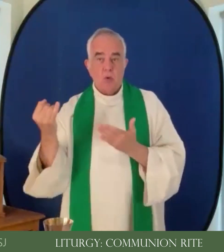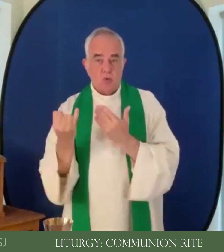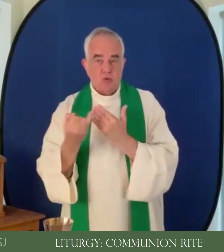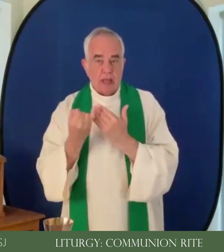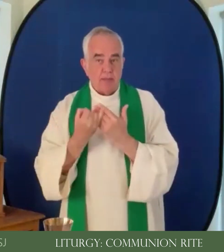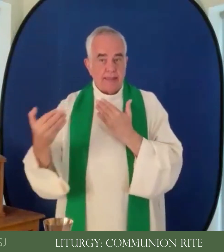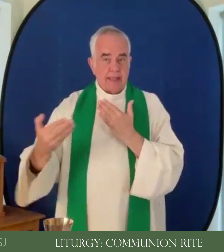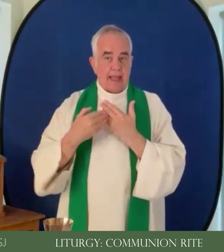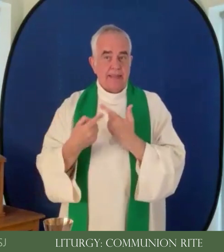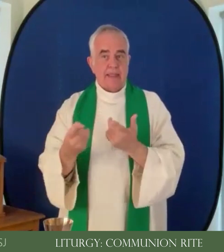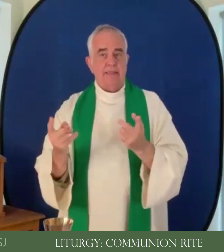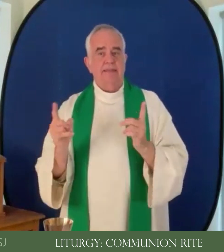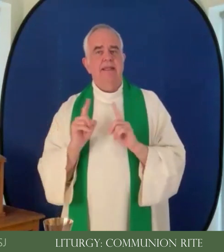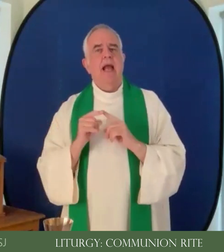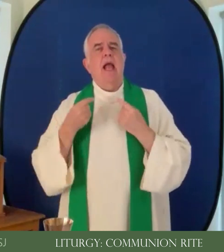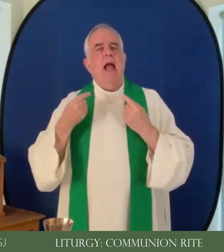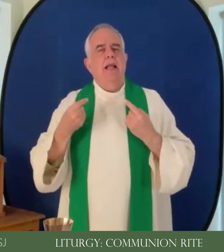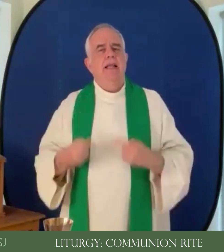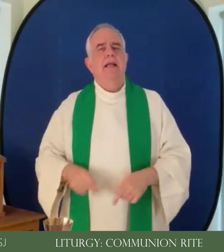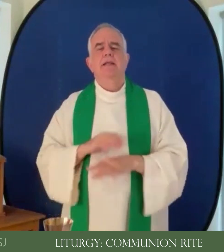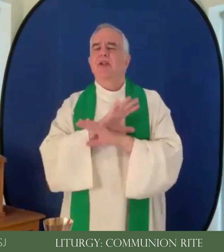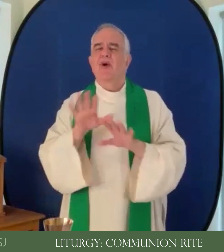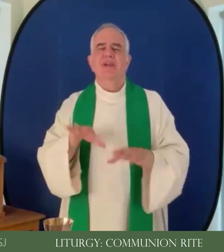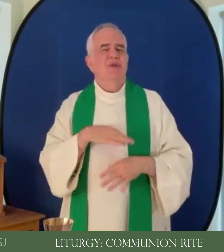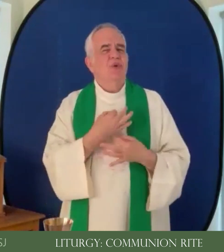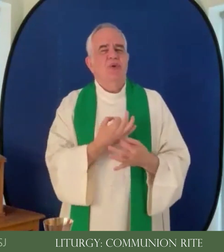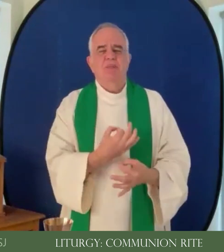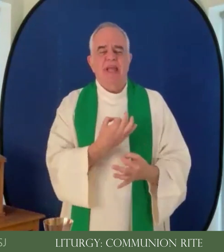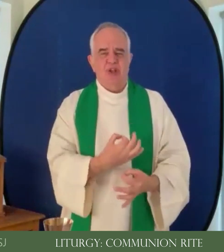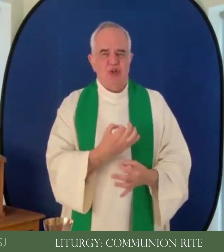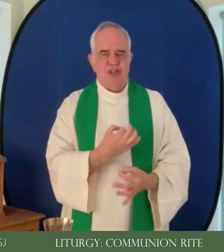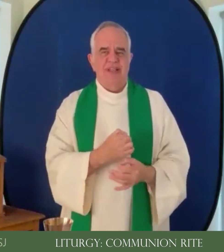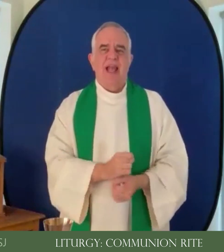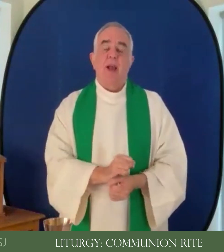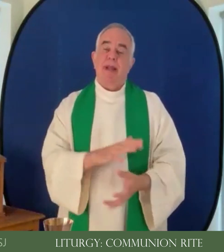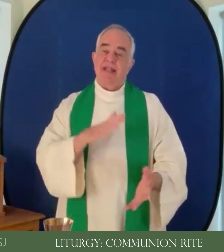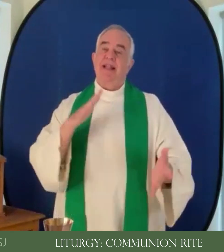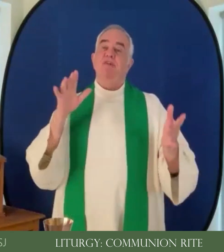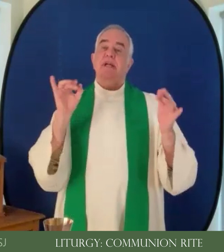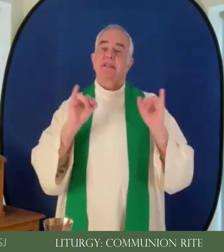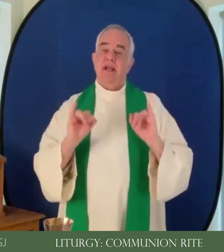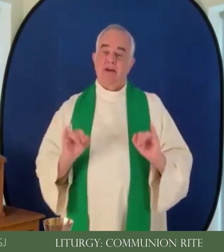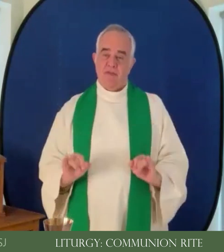who trespass against us. And lead us not into temptation, but deliver us from